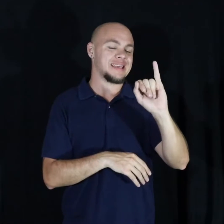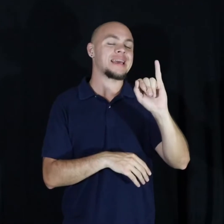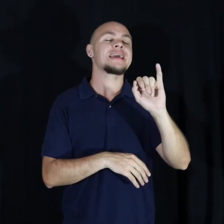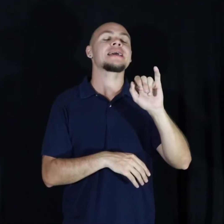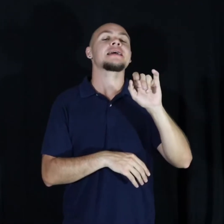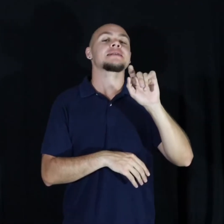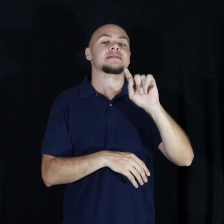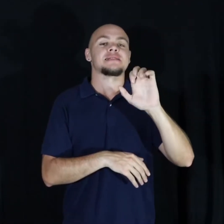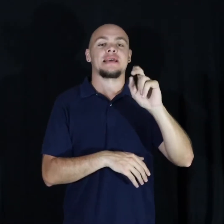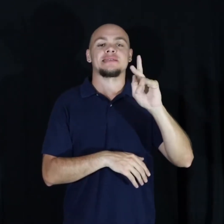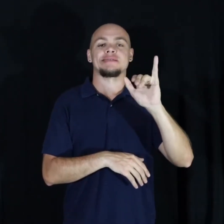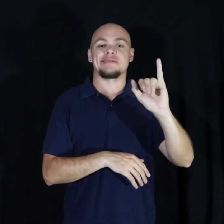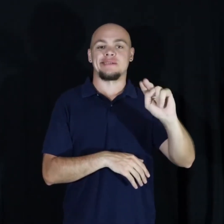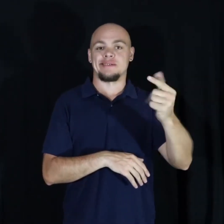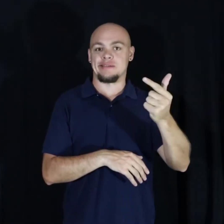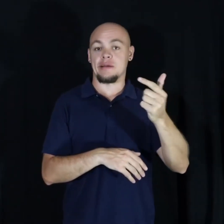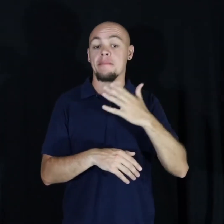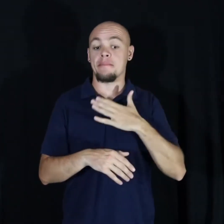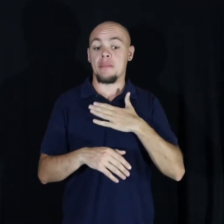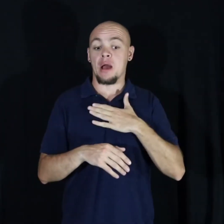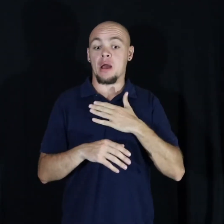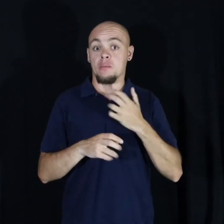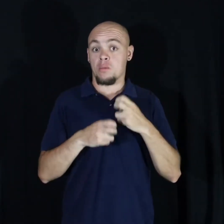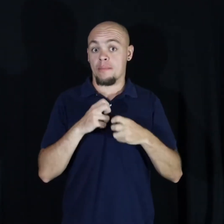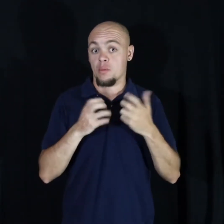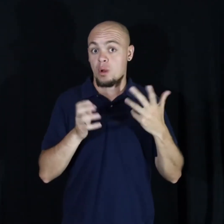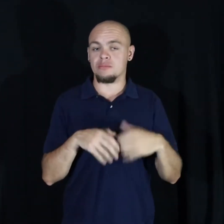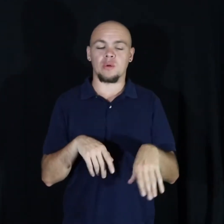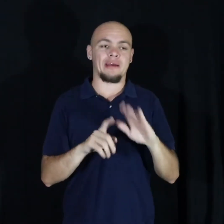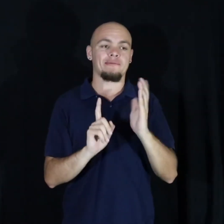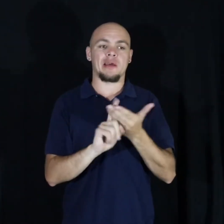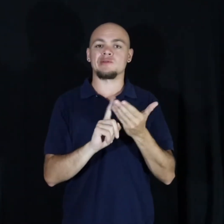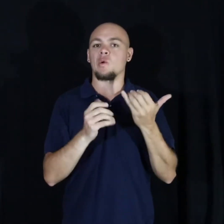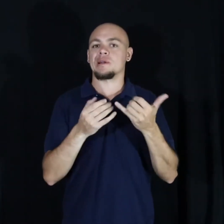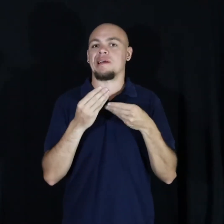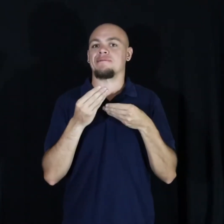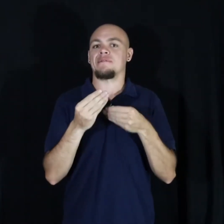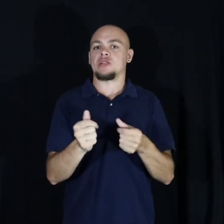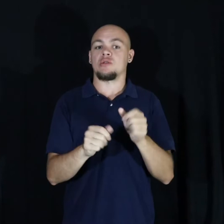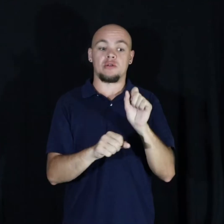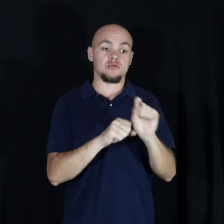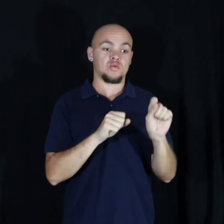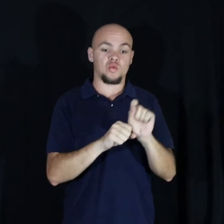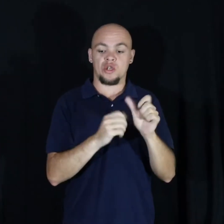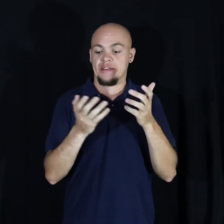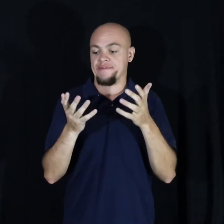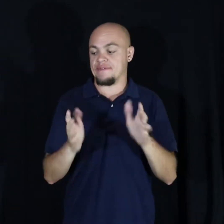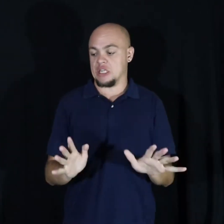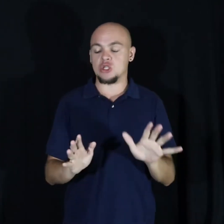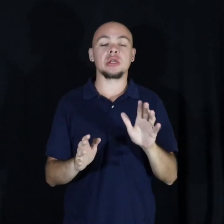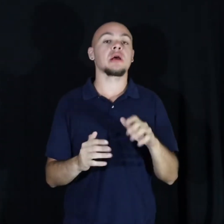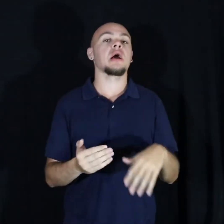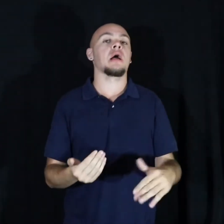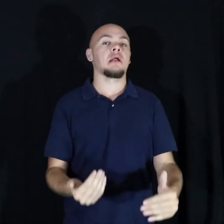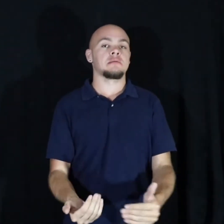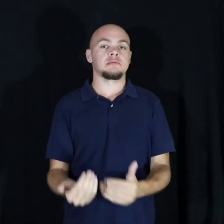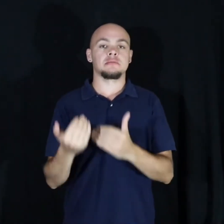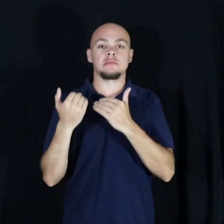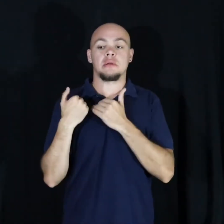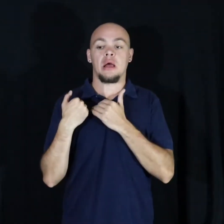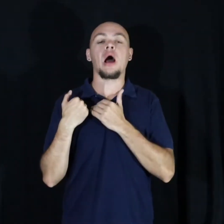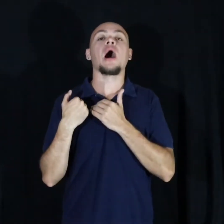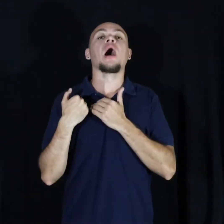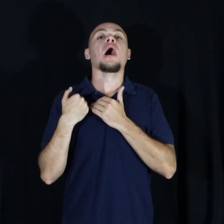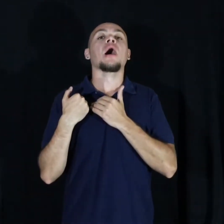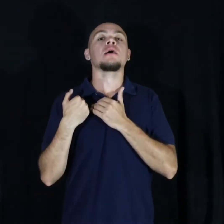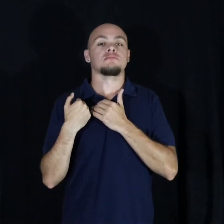for today. Because we've convinced ourselves that multitasking is an efficient way for us to get our chores done, we've given ourselves access to